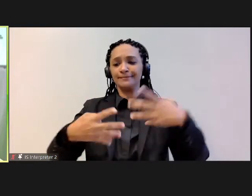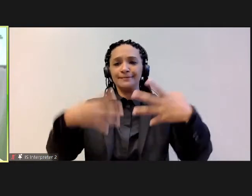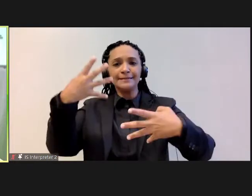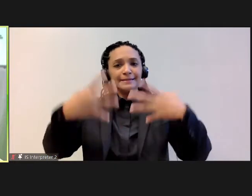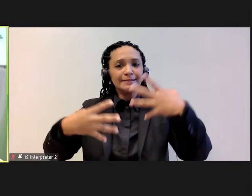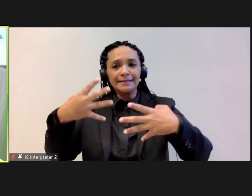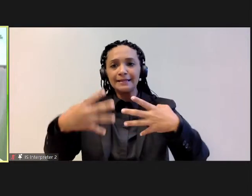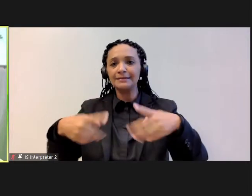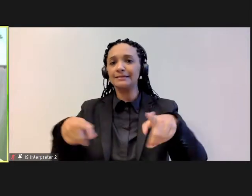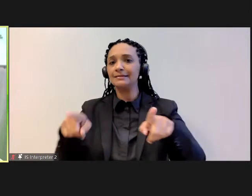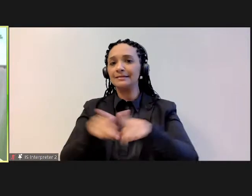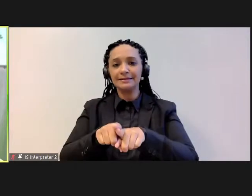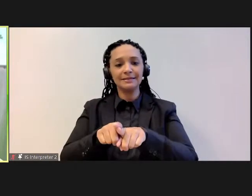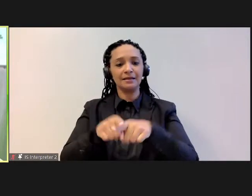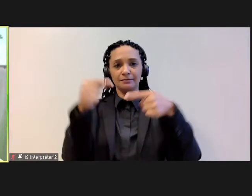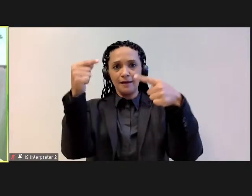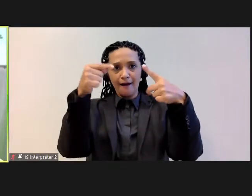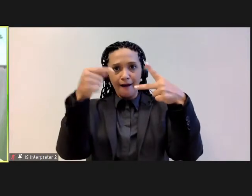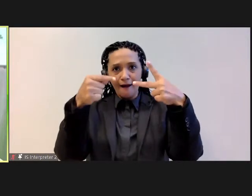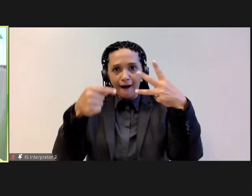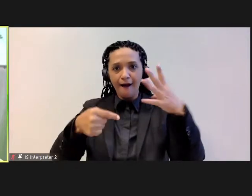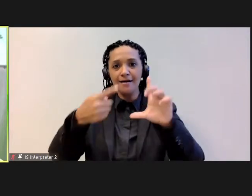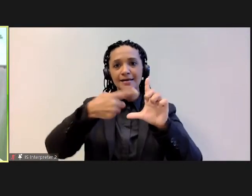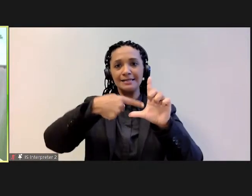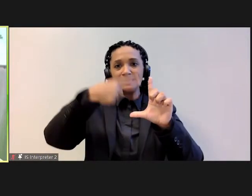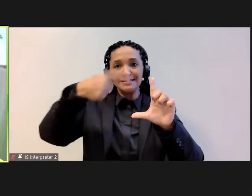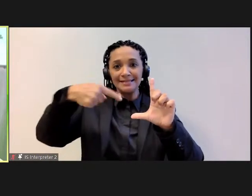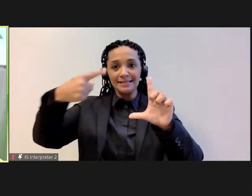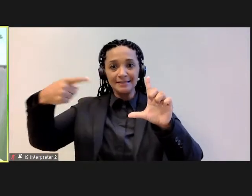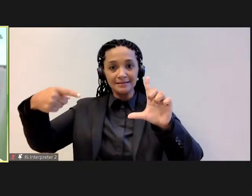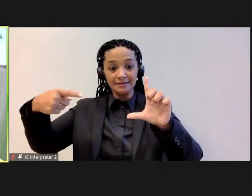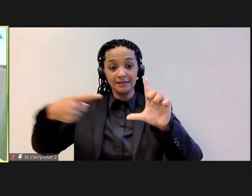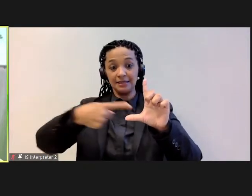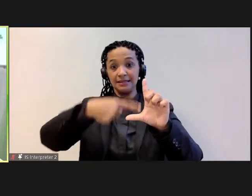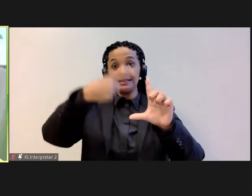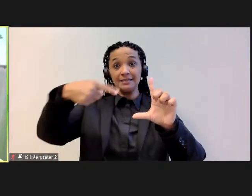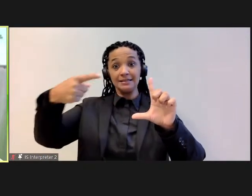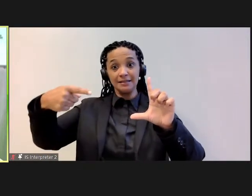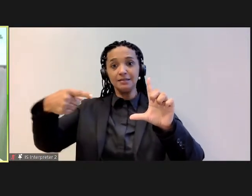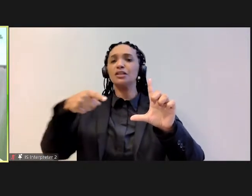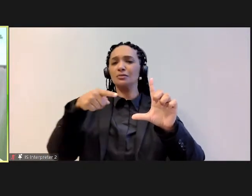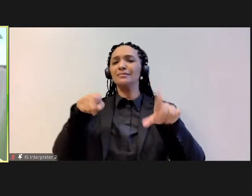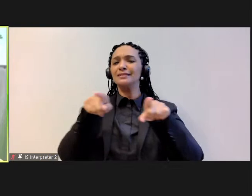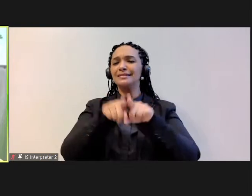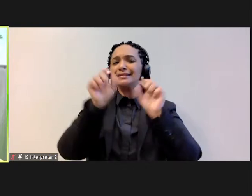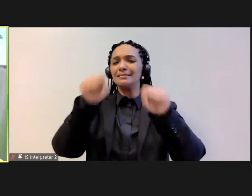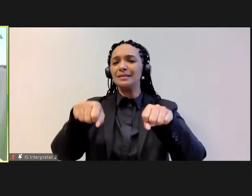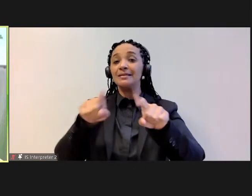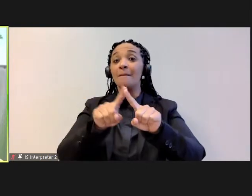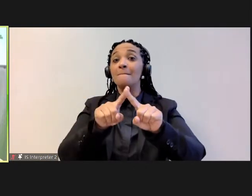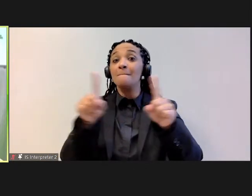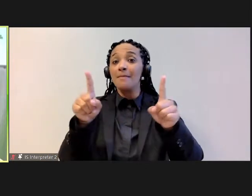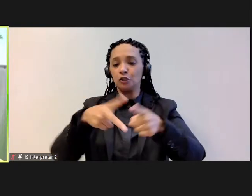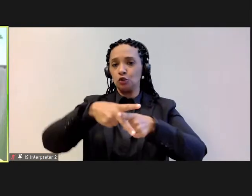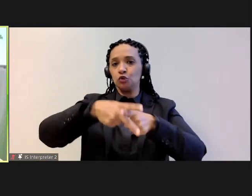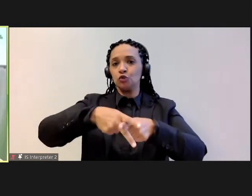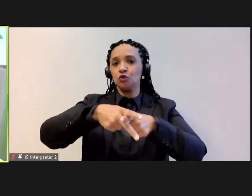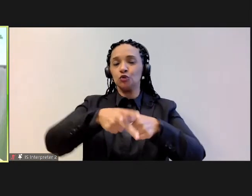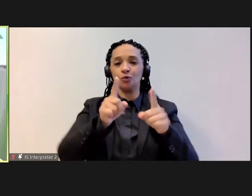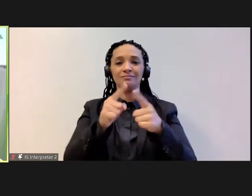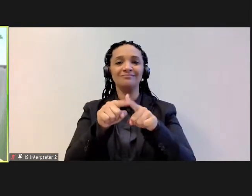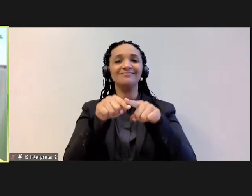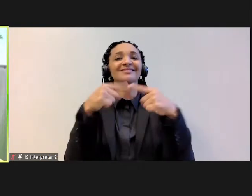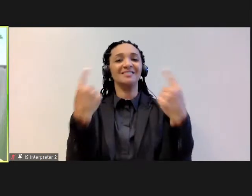same statistical principles, but the approaches, the tools are different, and that would require